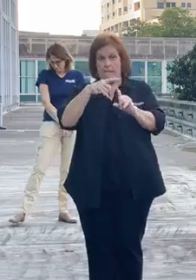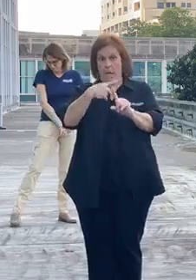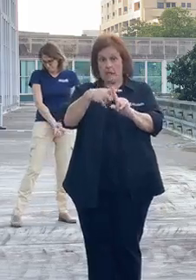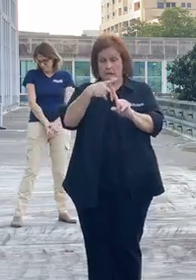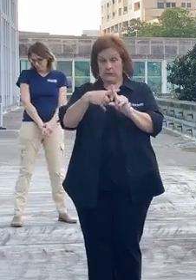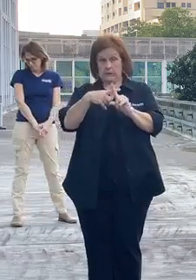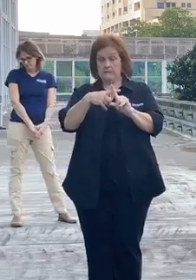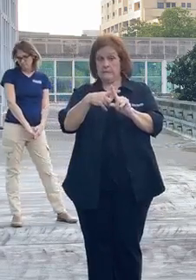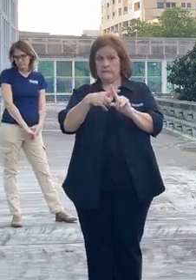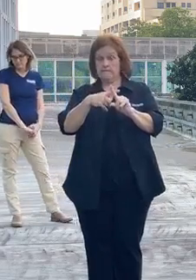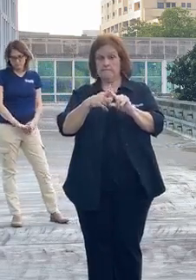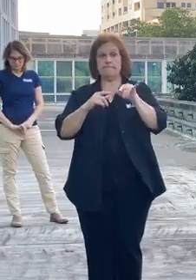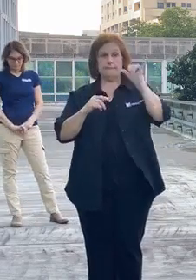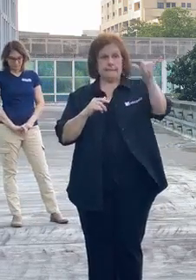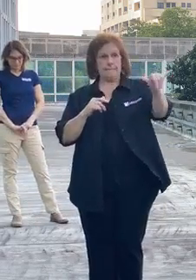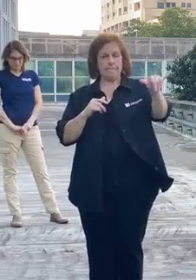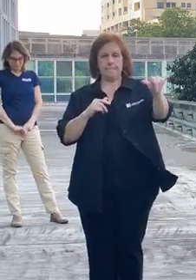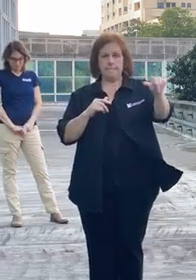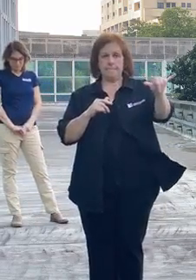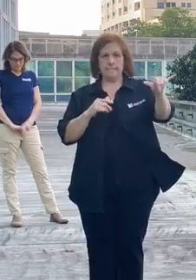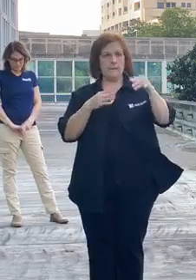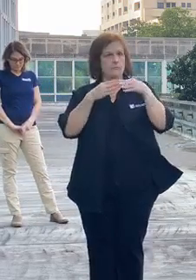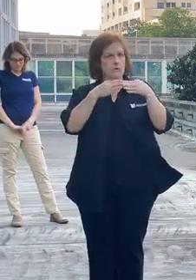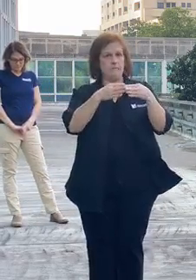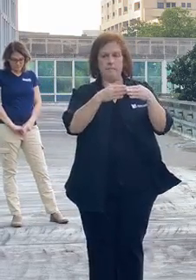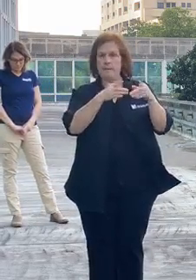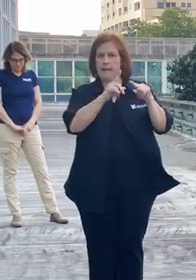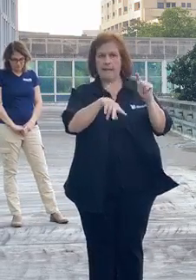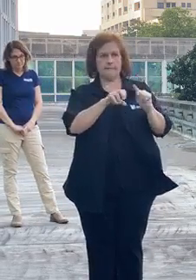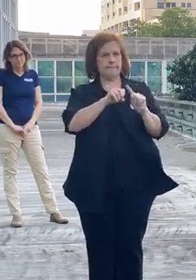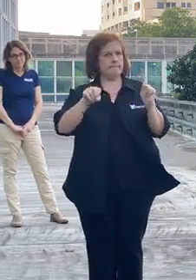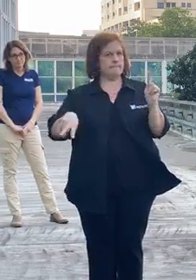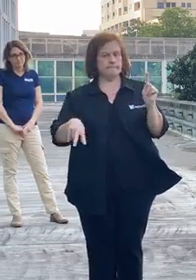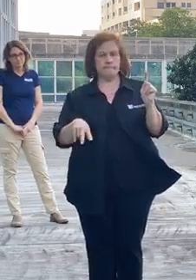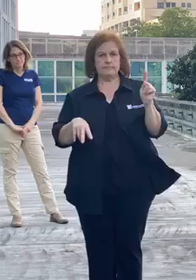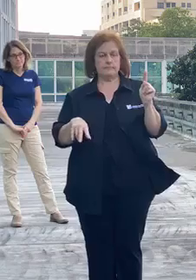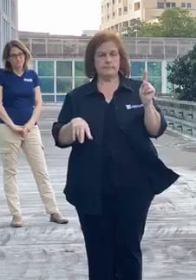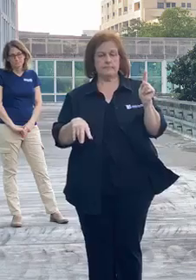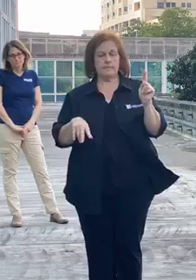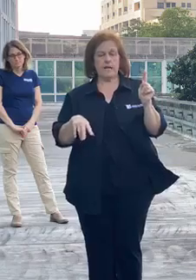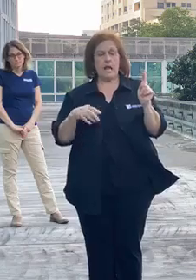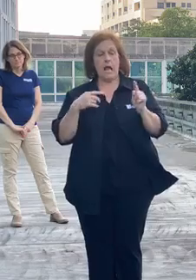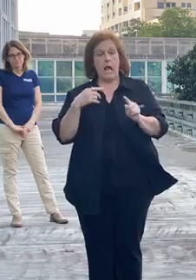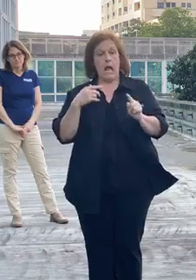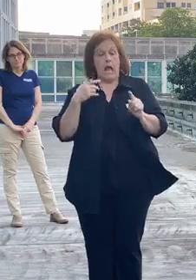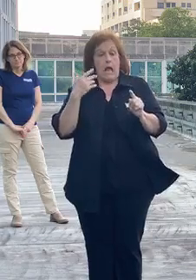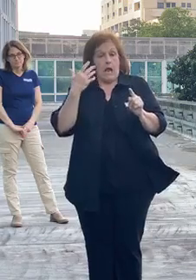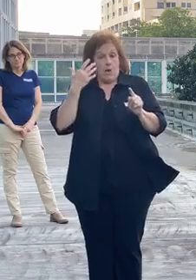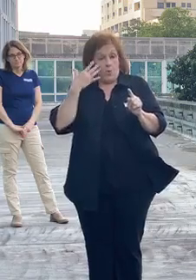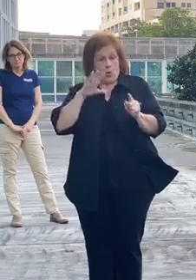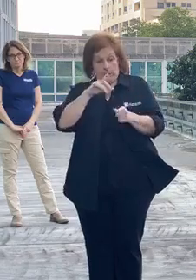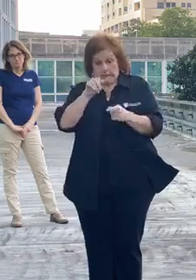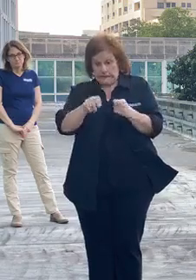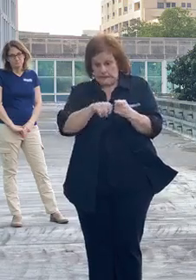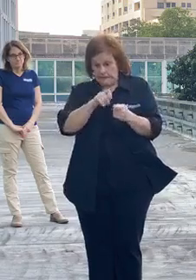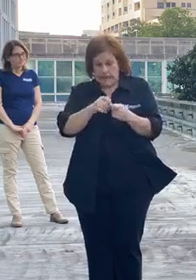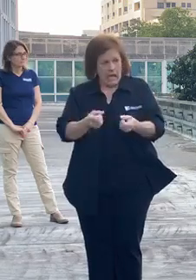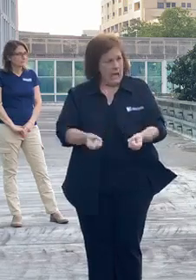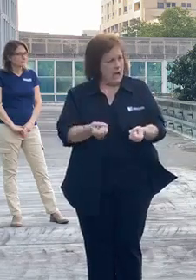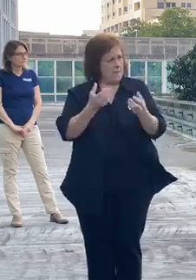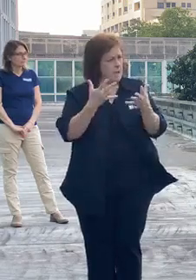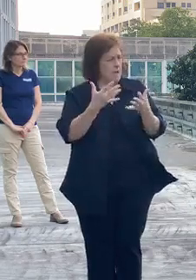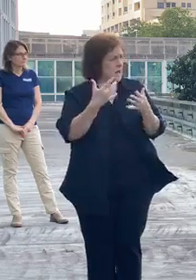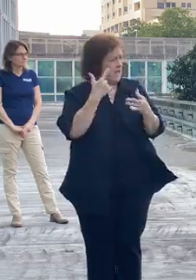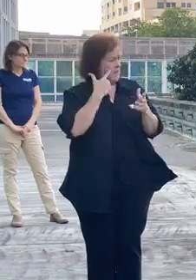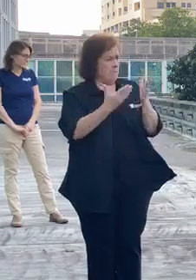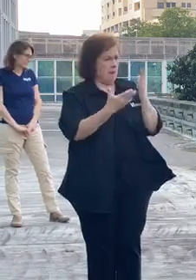positive remain on the ship, on Valor. I do not know the exact number. I'm going to point